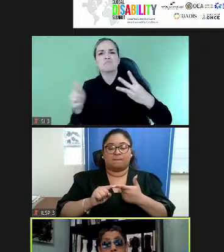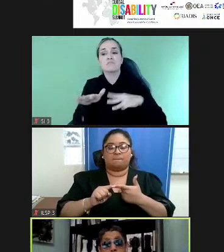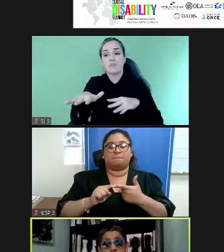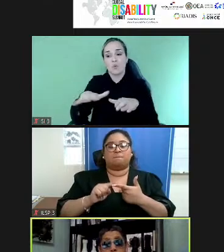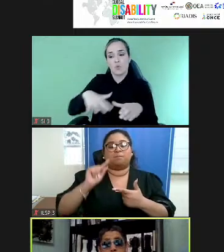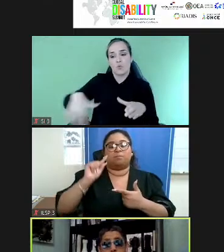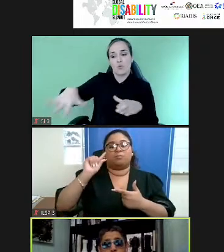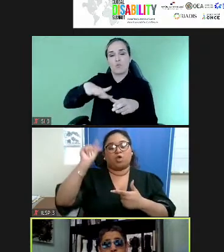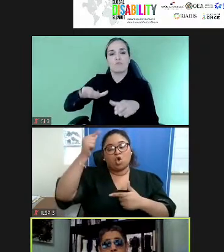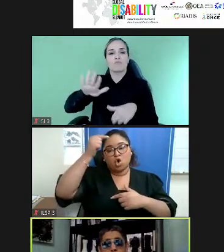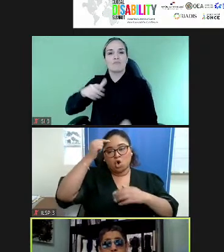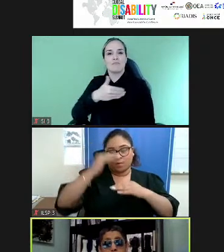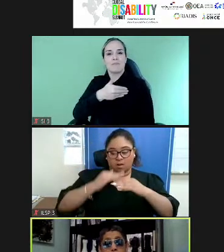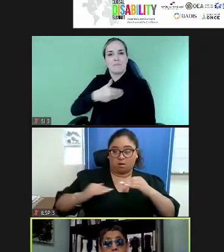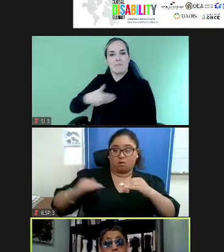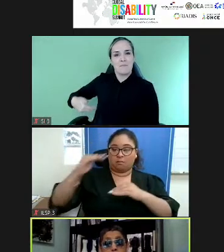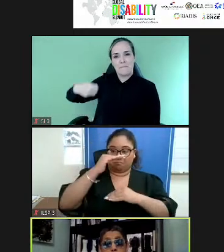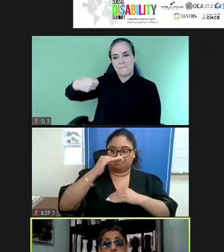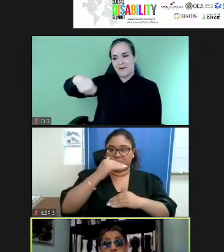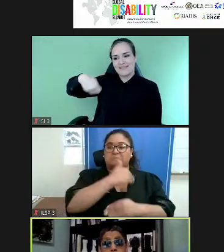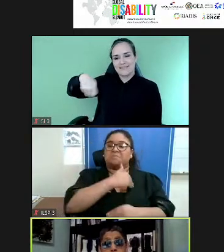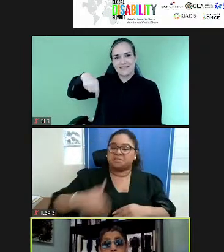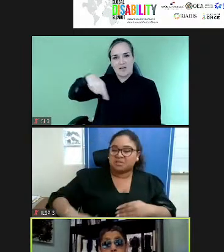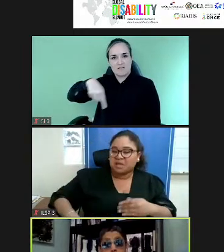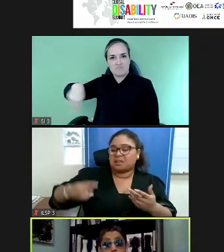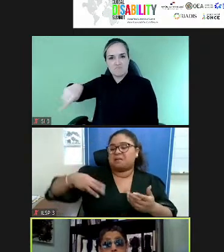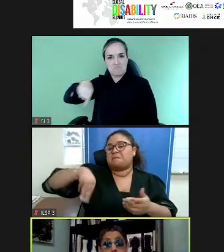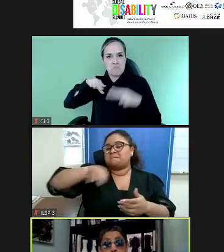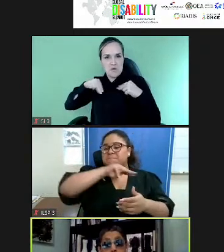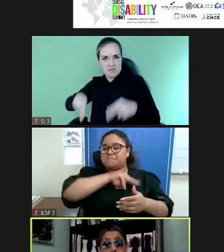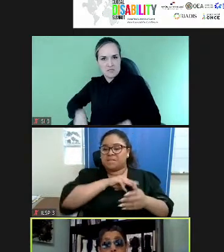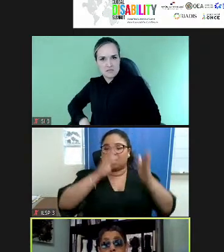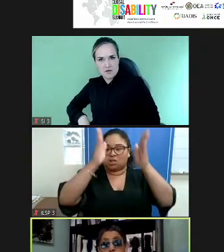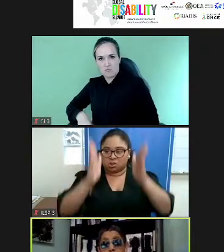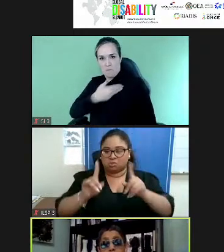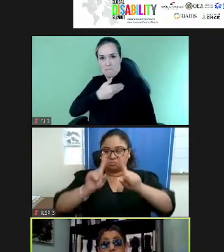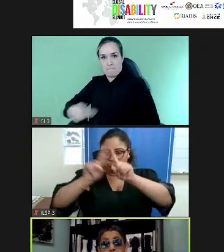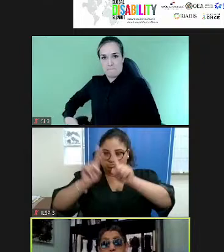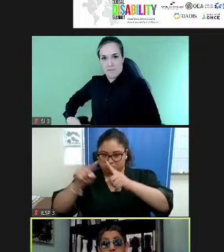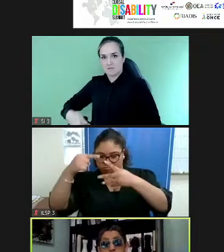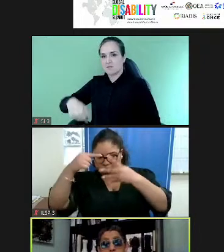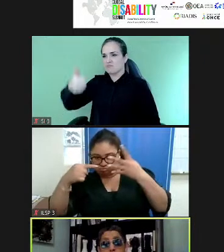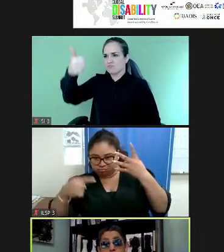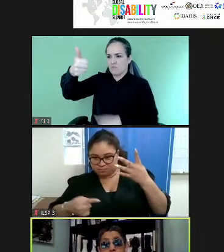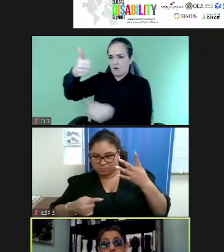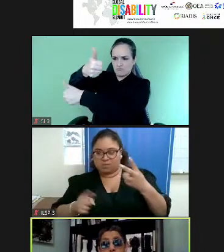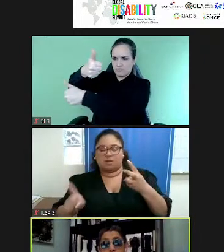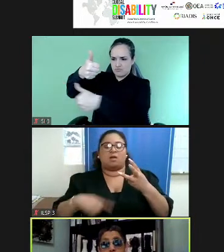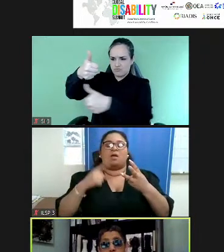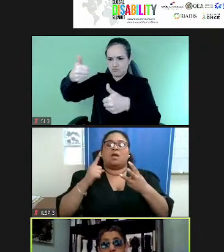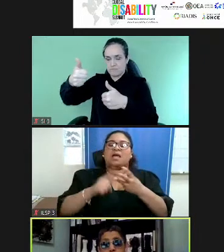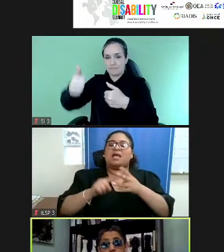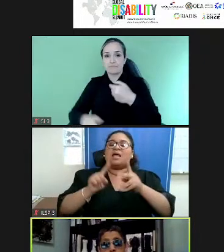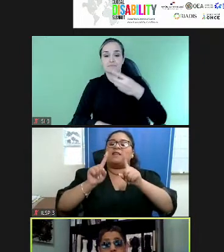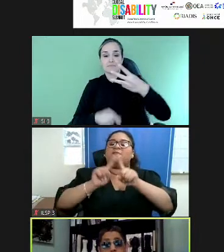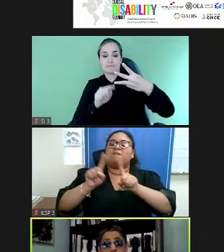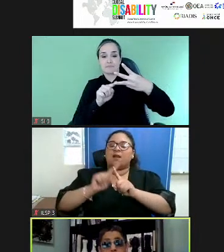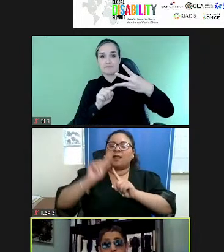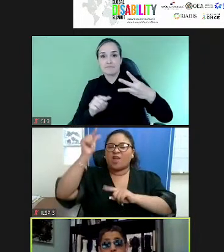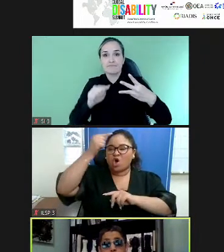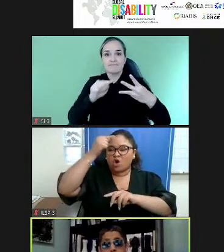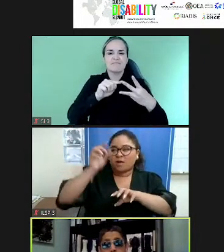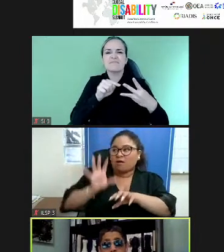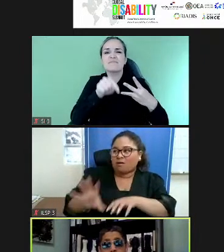power which is the first level of national government with the ministries and regional ministries